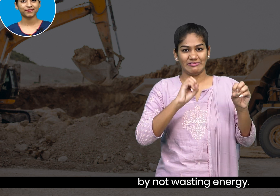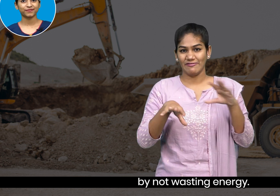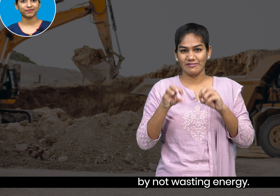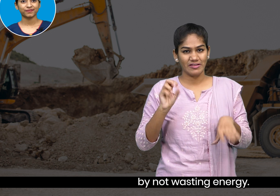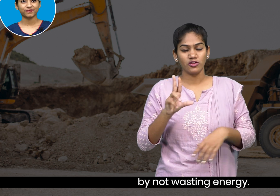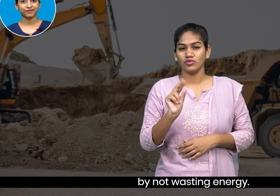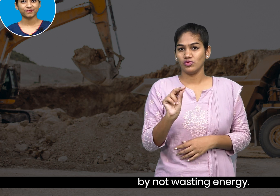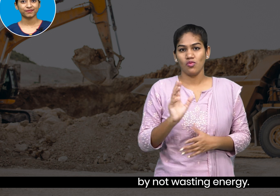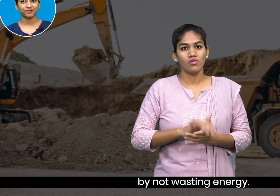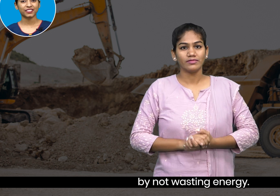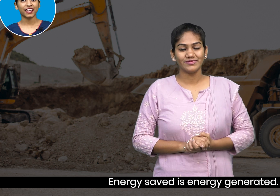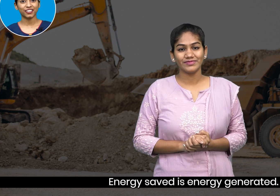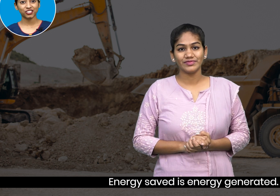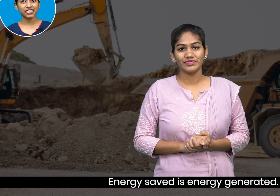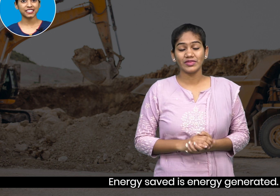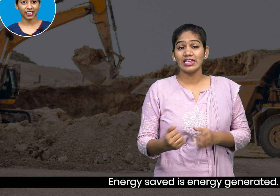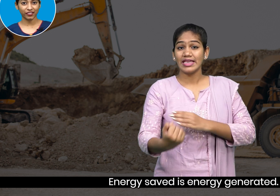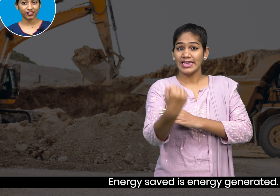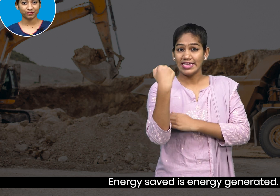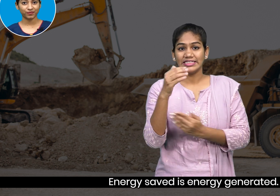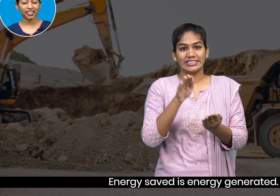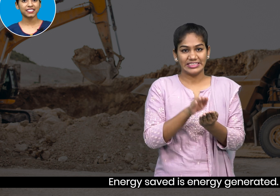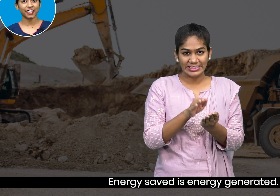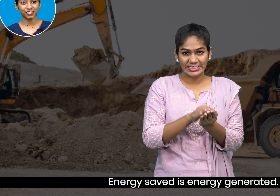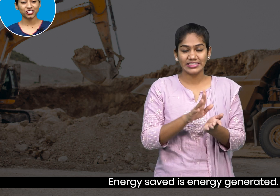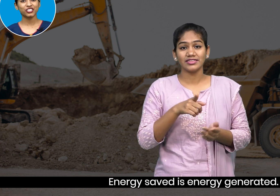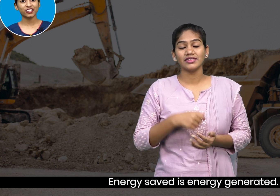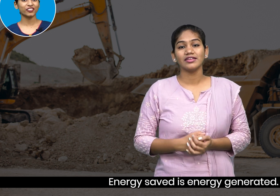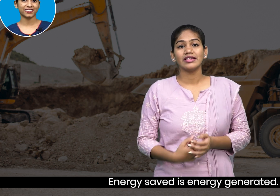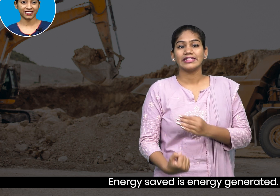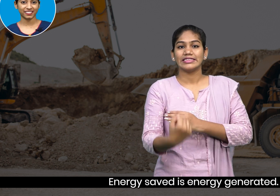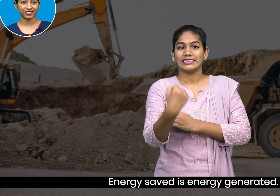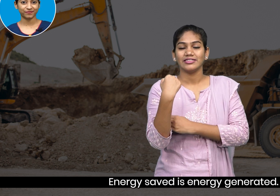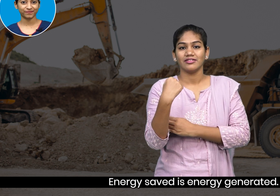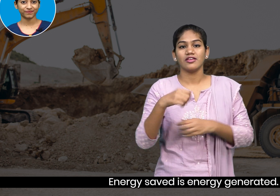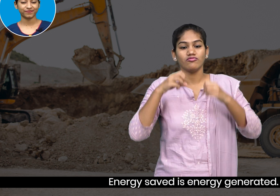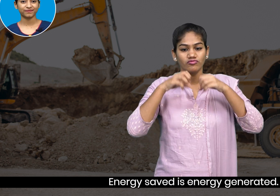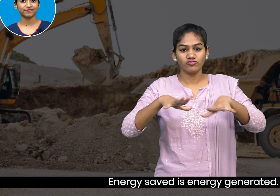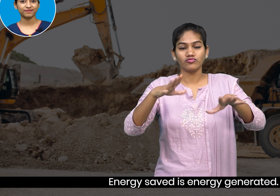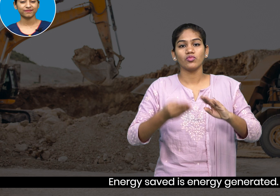Energy saved is energy generated.